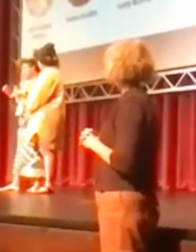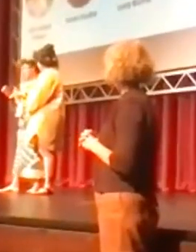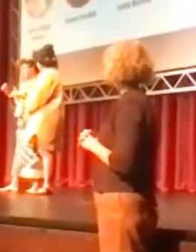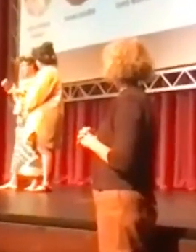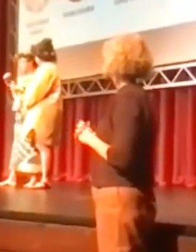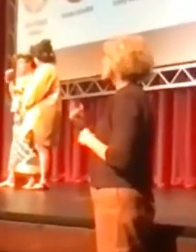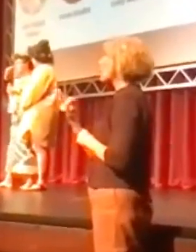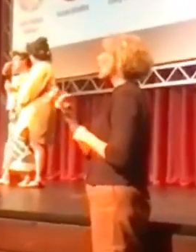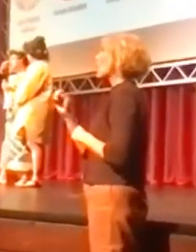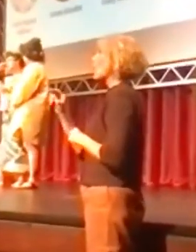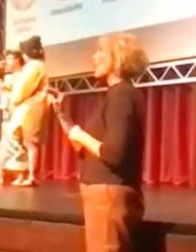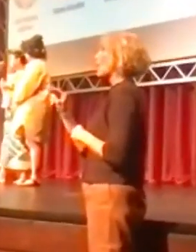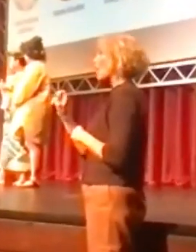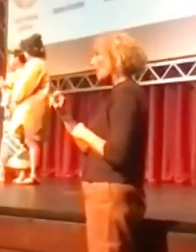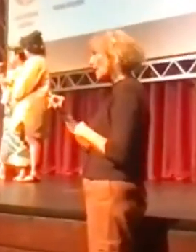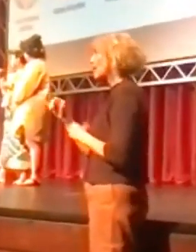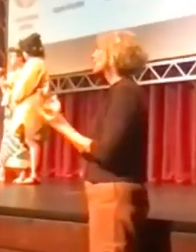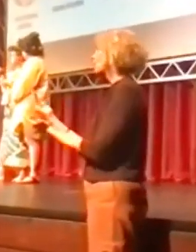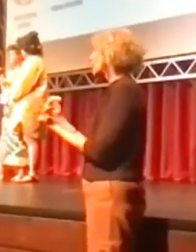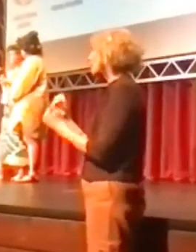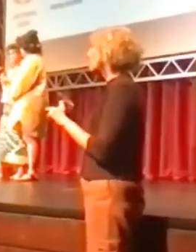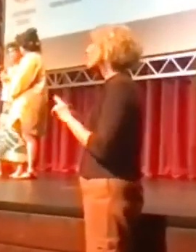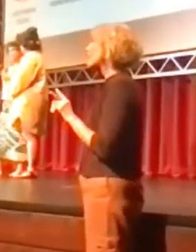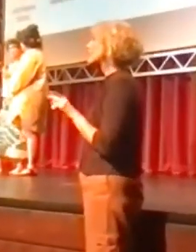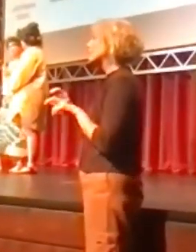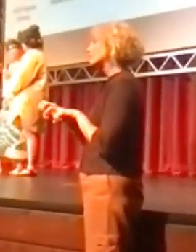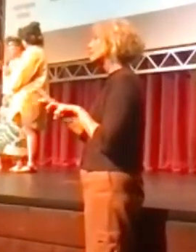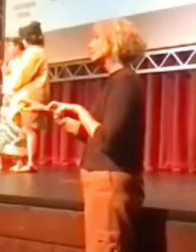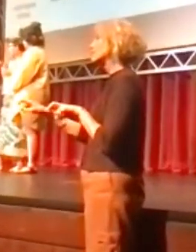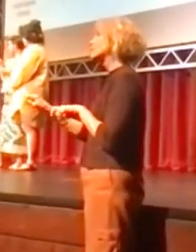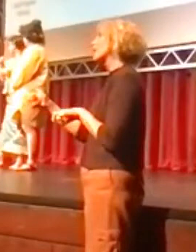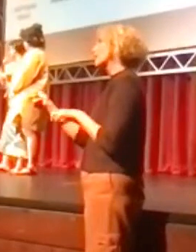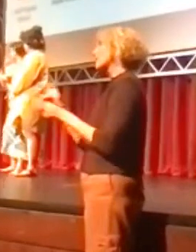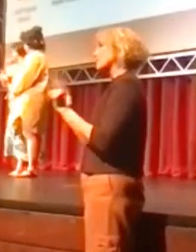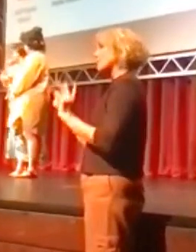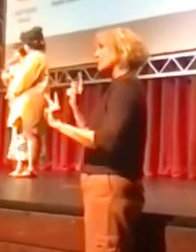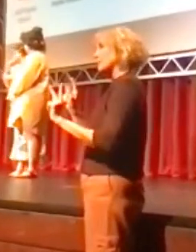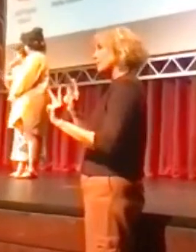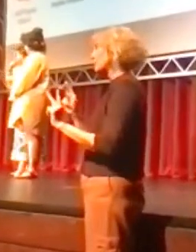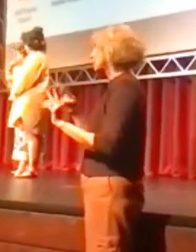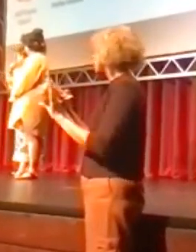bring Kone back out as well. We're going to be joined by a couple of others.